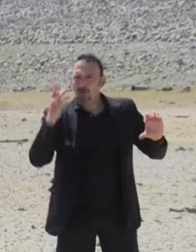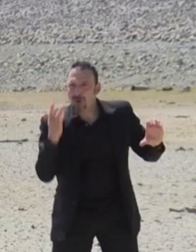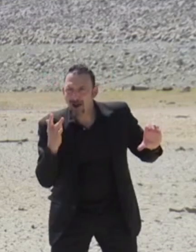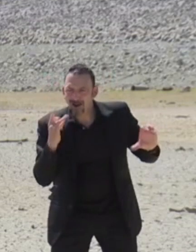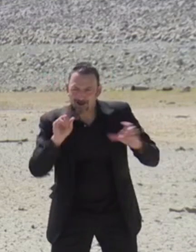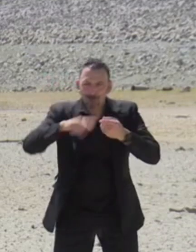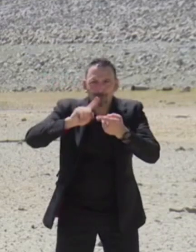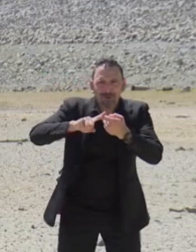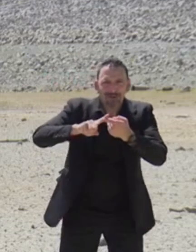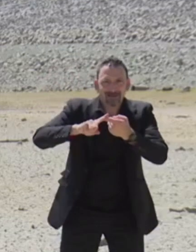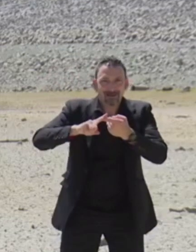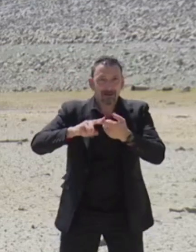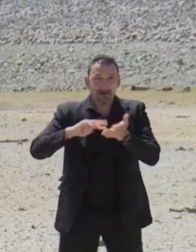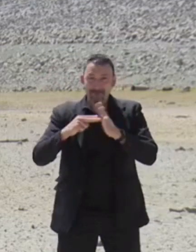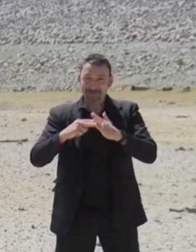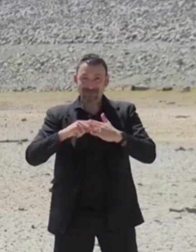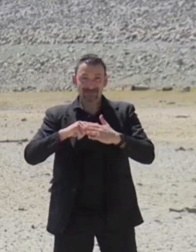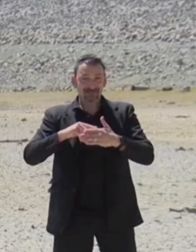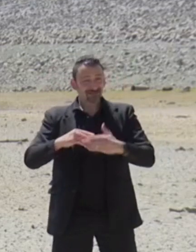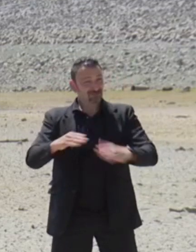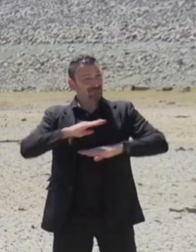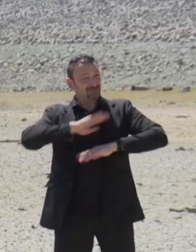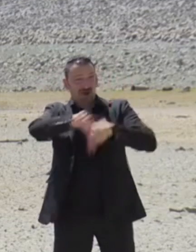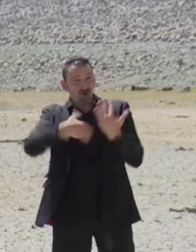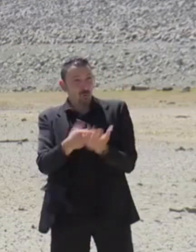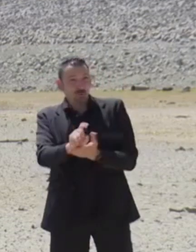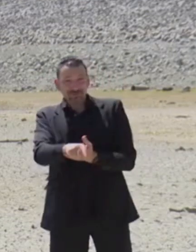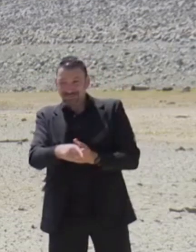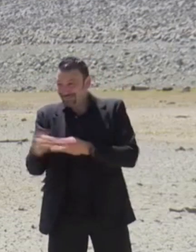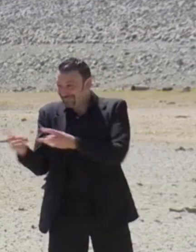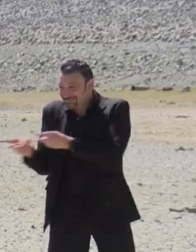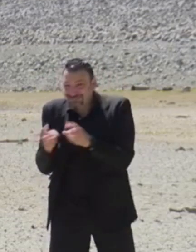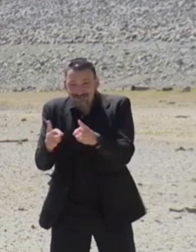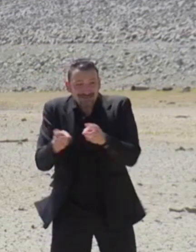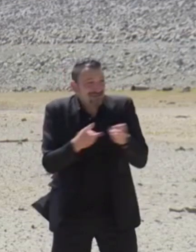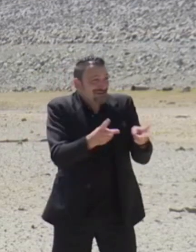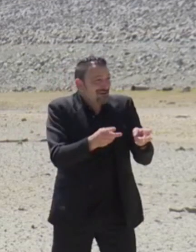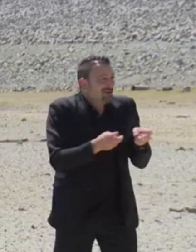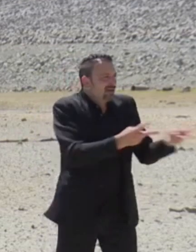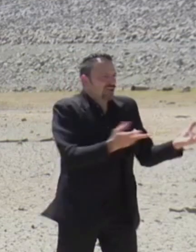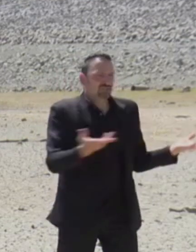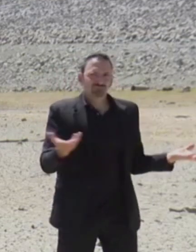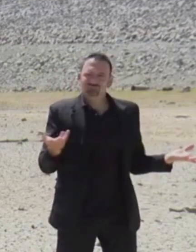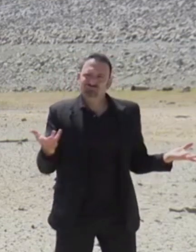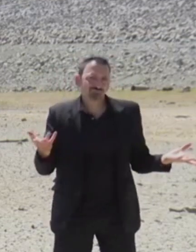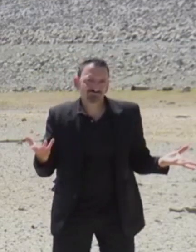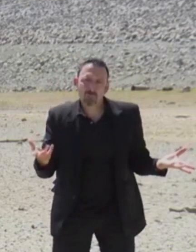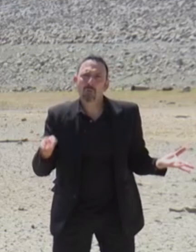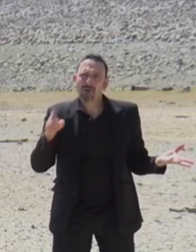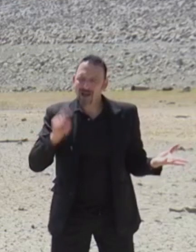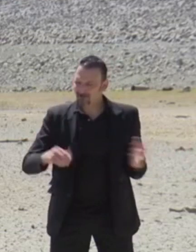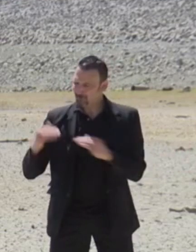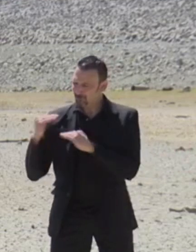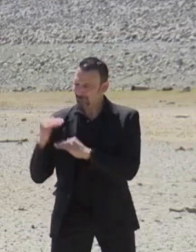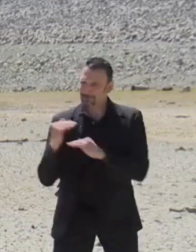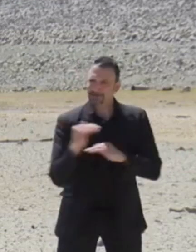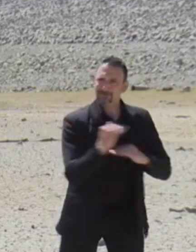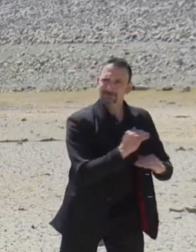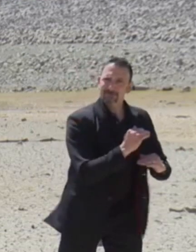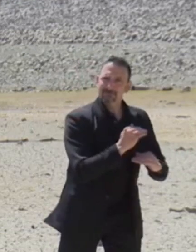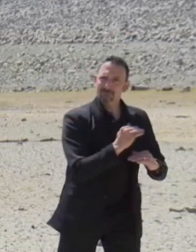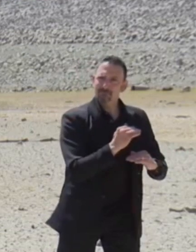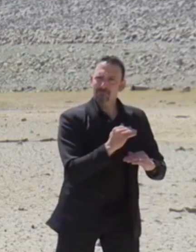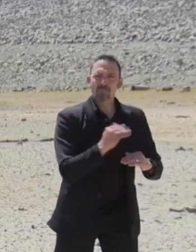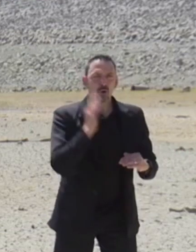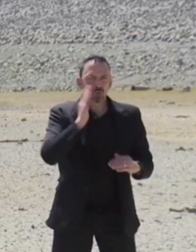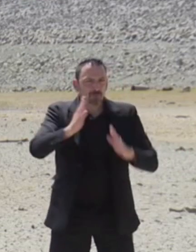have enough to meet everyone's demand. And so we will have a very, locally driven process and focus. But